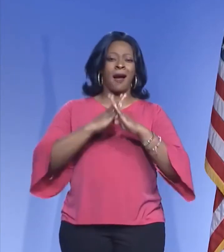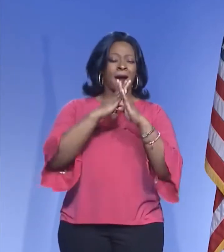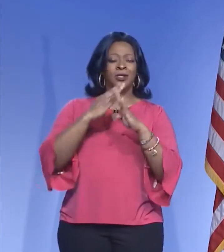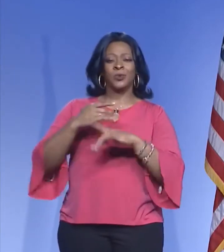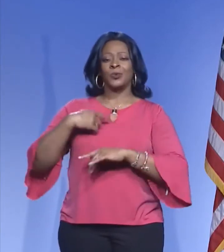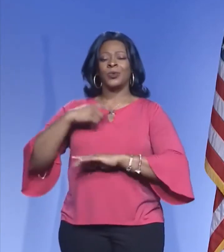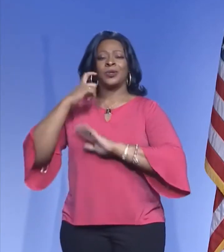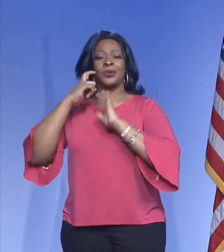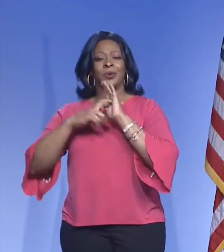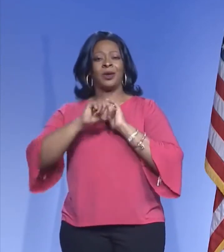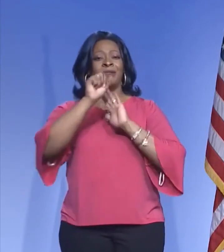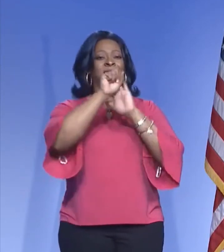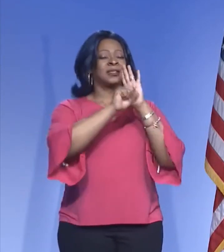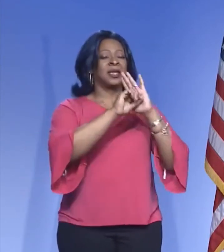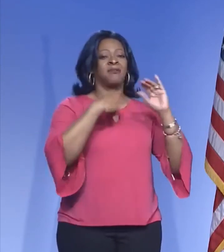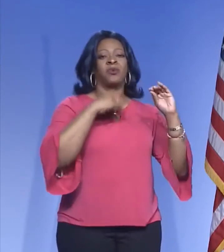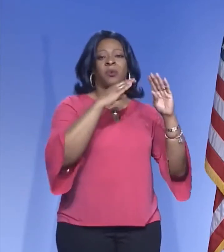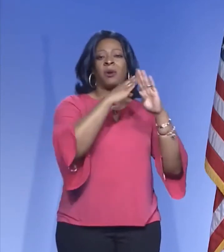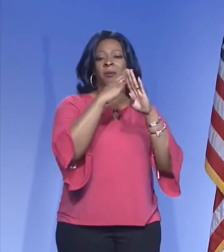other states are not?